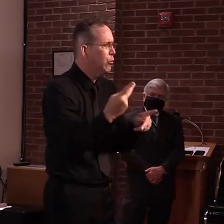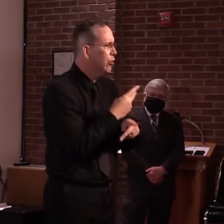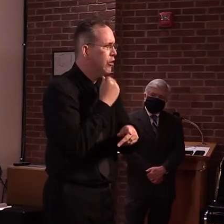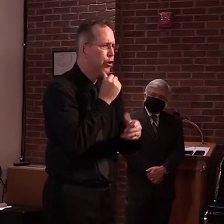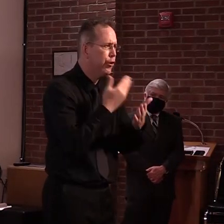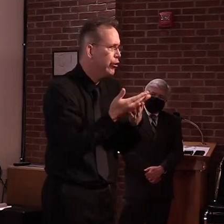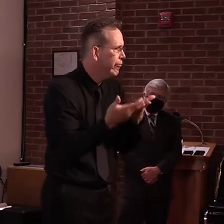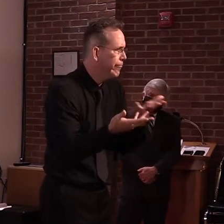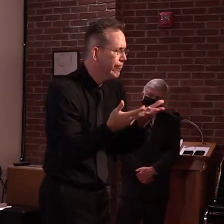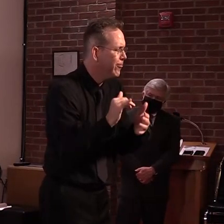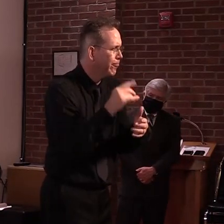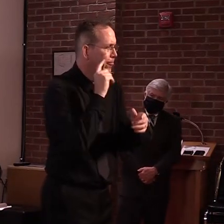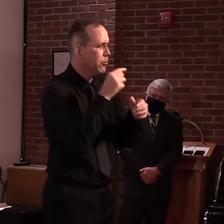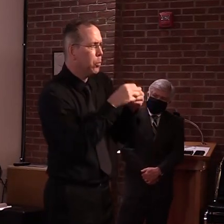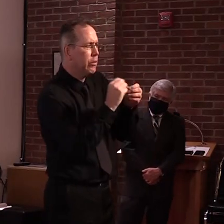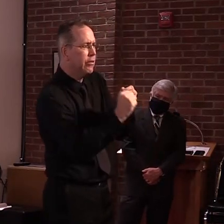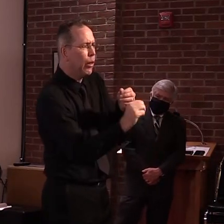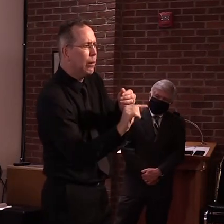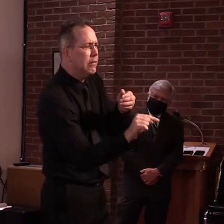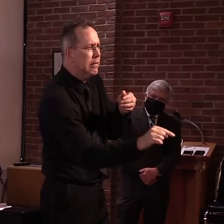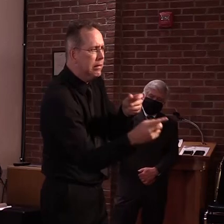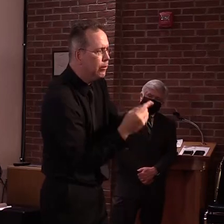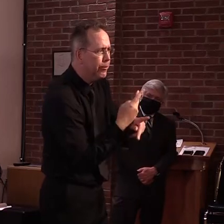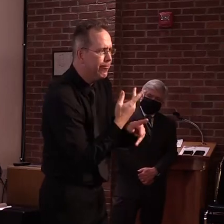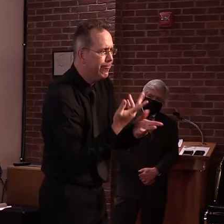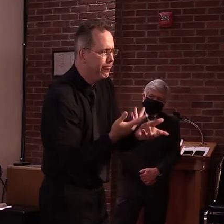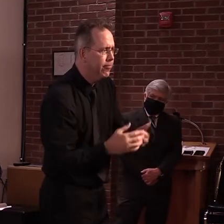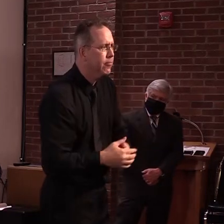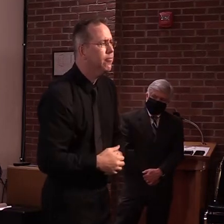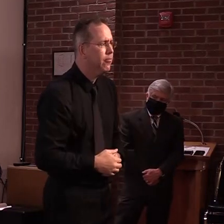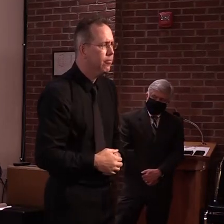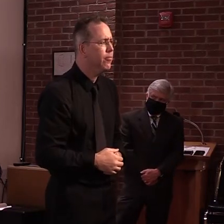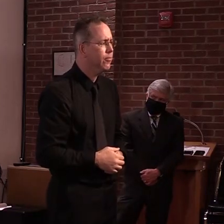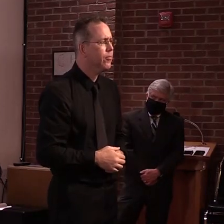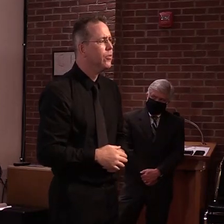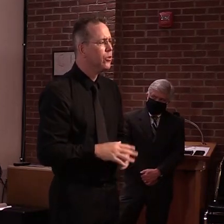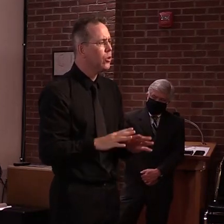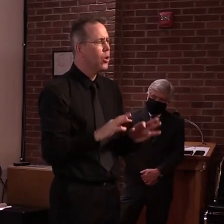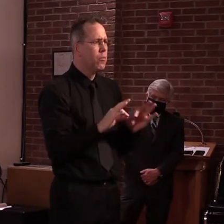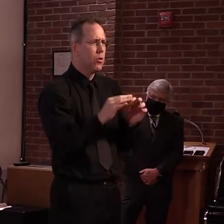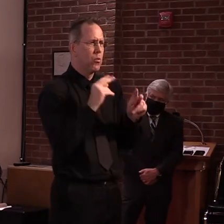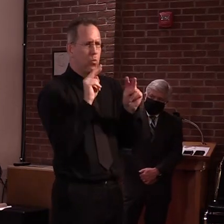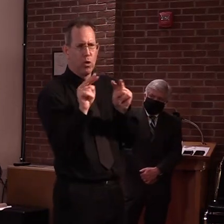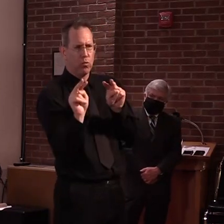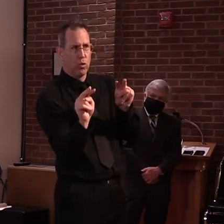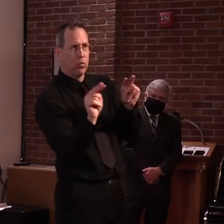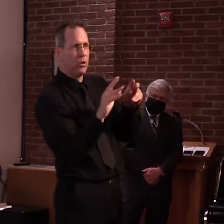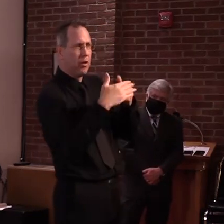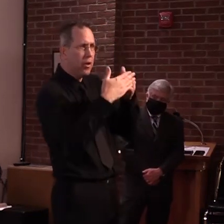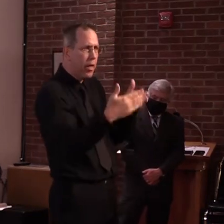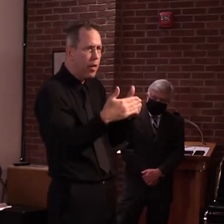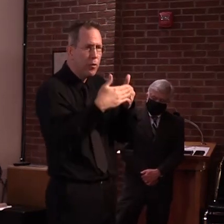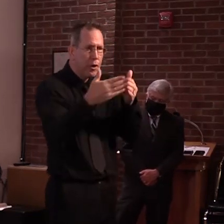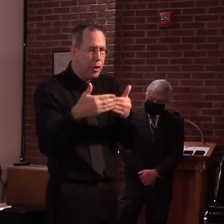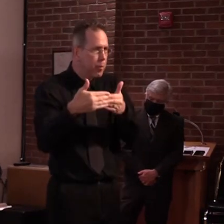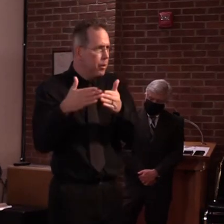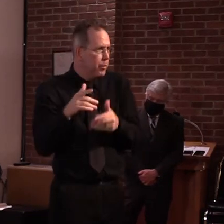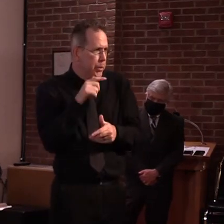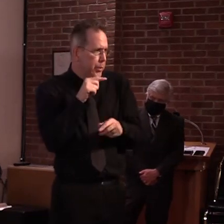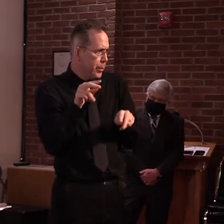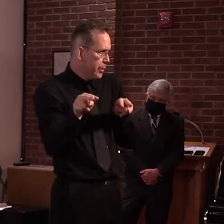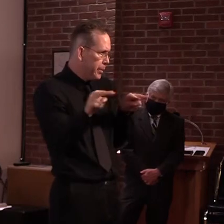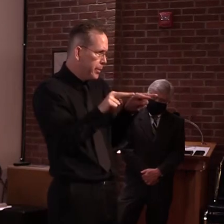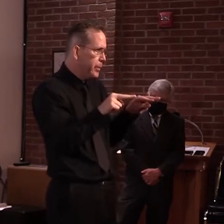because we are so heavily impacted because we rely on them for our economy, but at the same time, they can